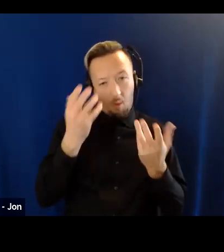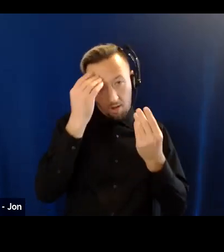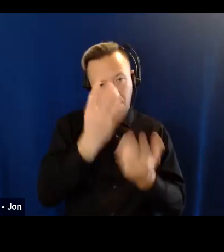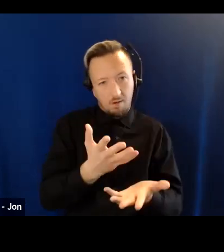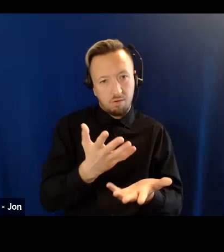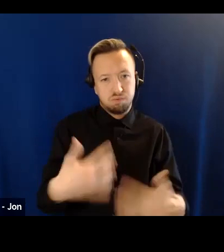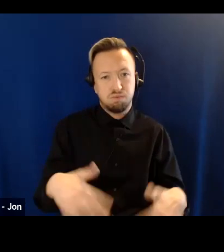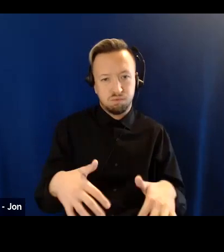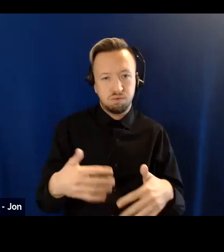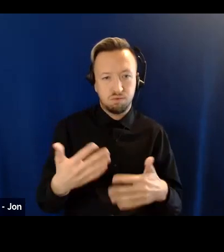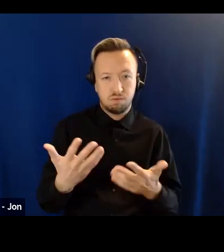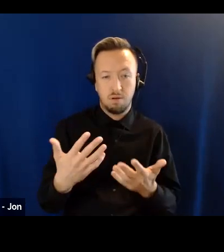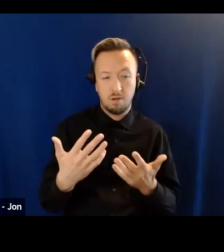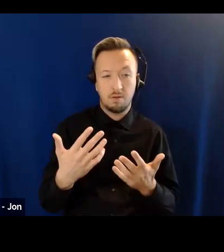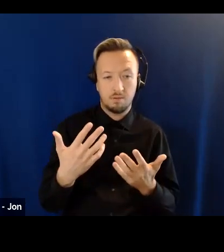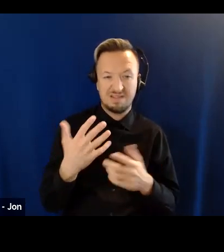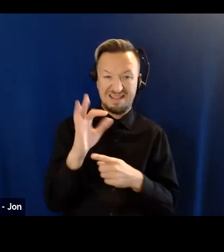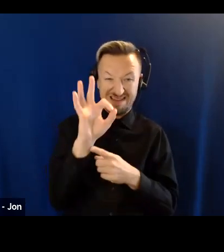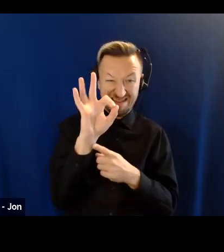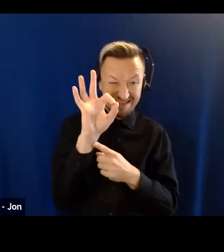again say